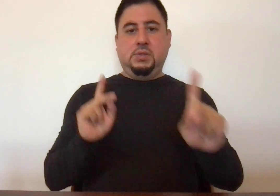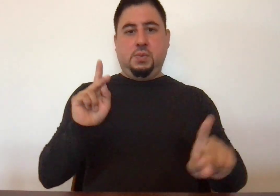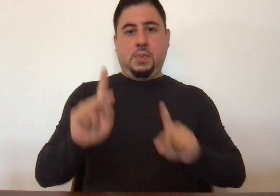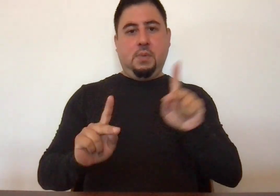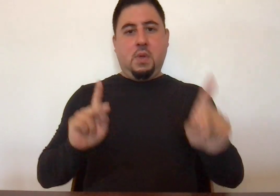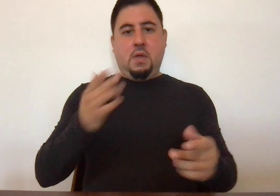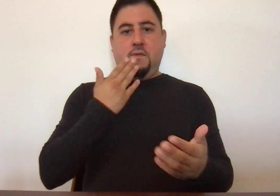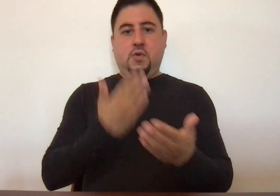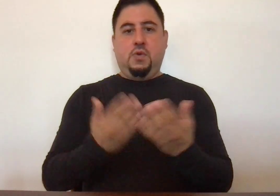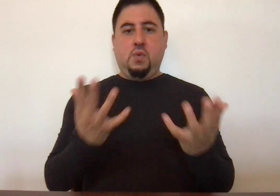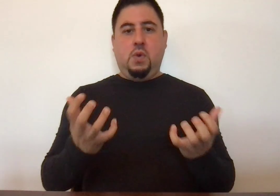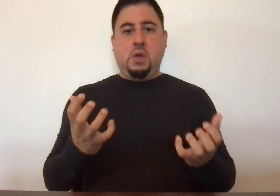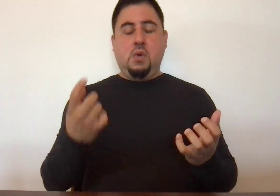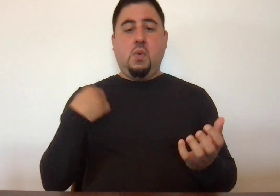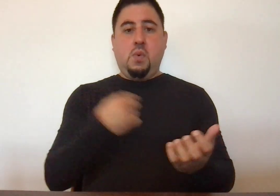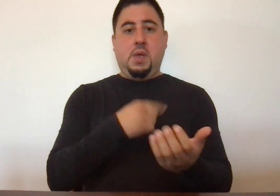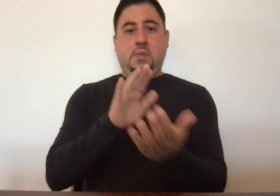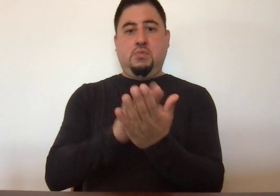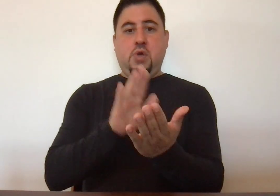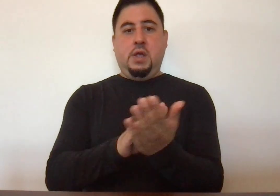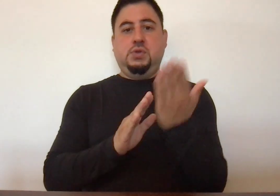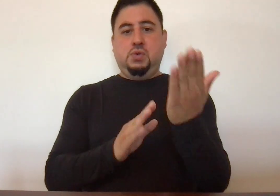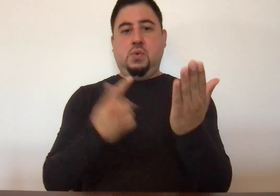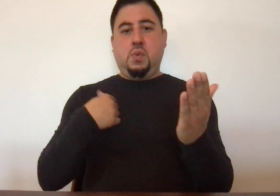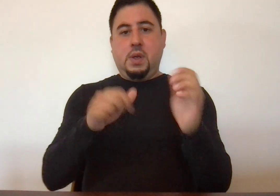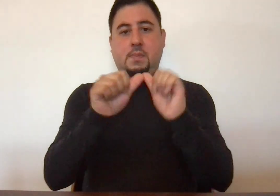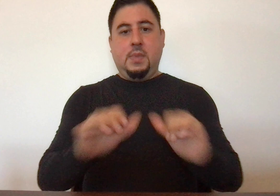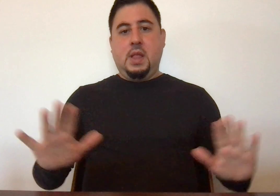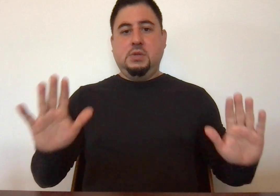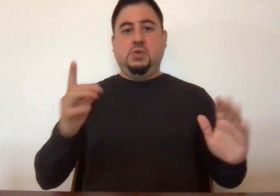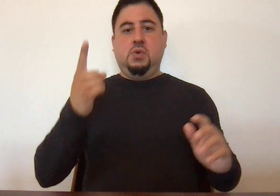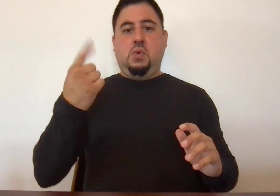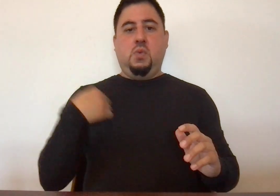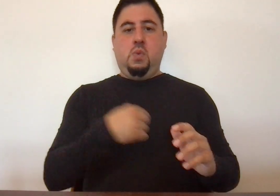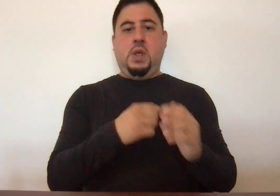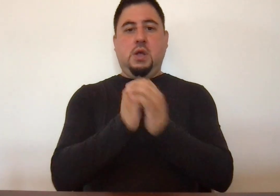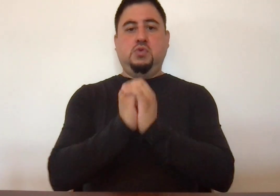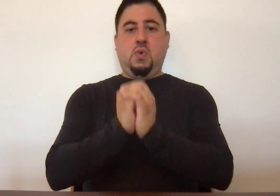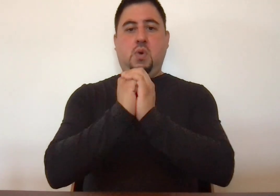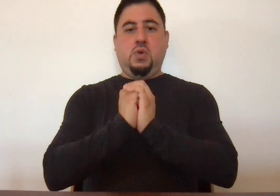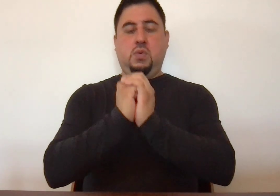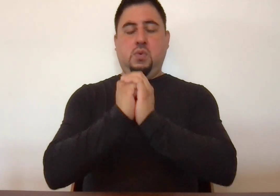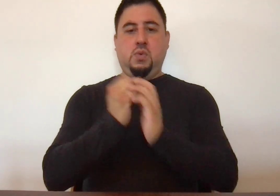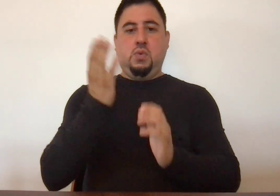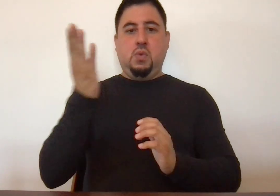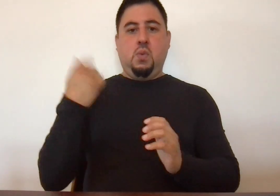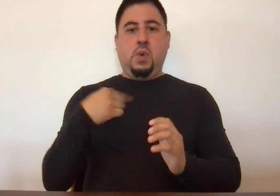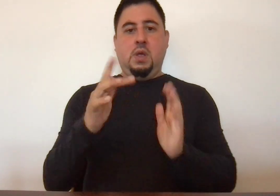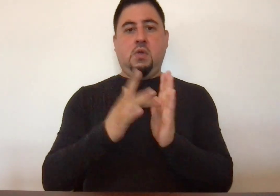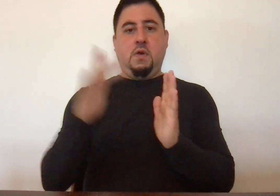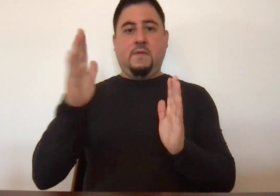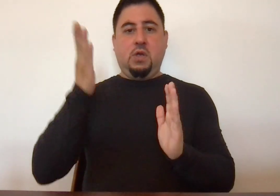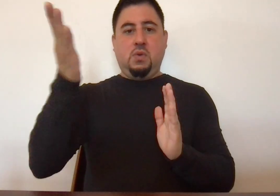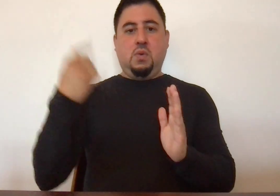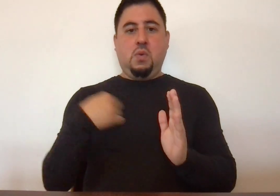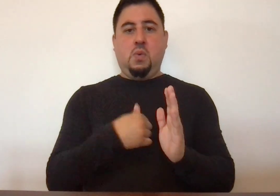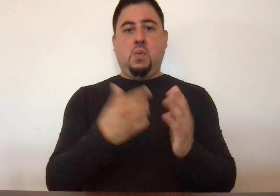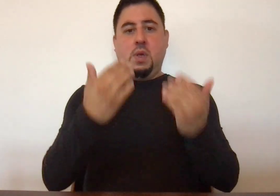to people of good will. We praise you, we bless you, we adore you, we glorify you. We give